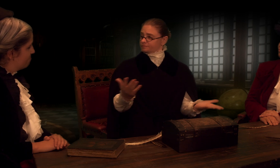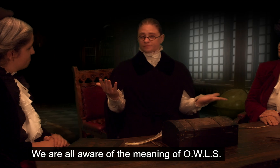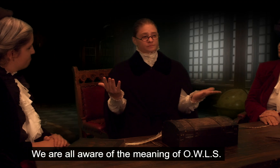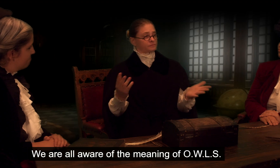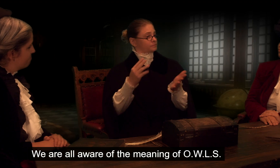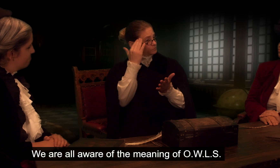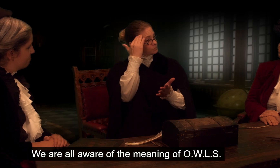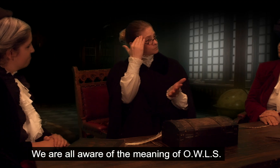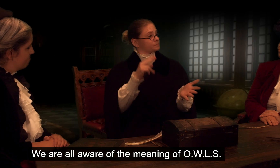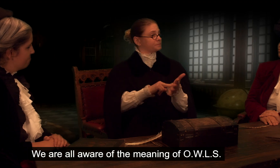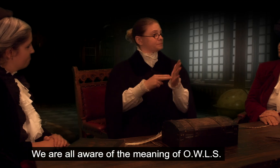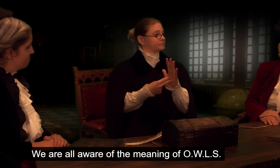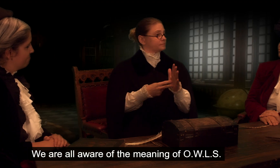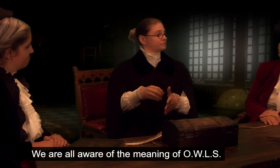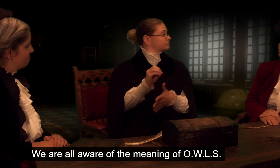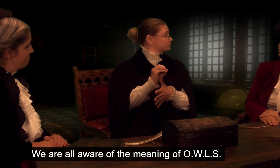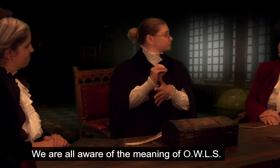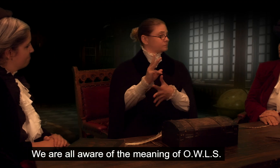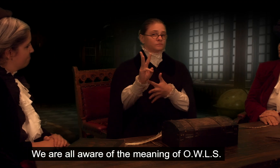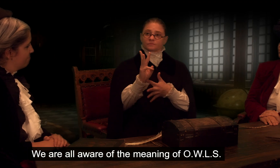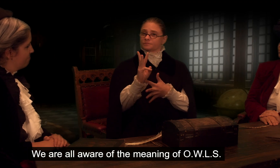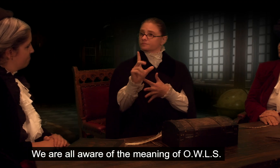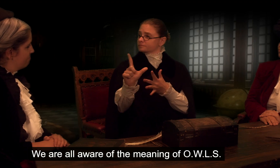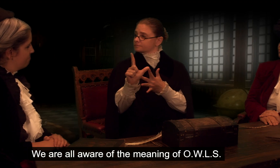We are all aware of the meaning of O.W.L.S.